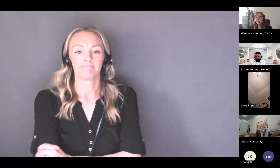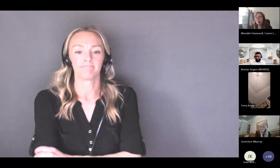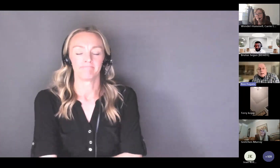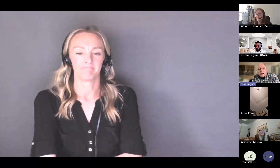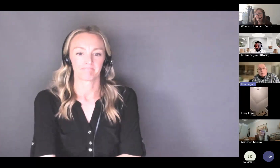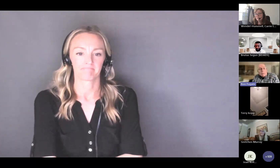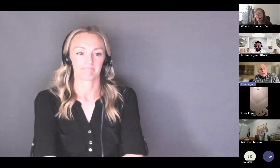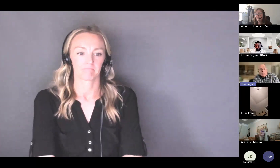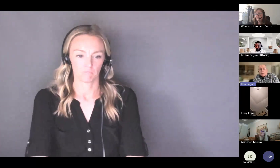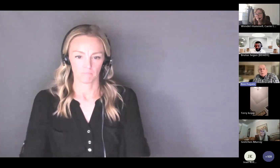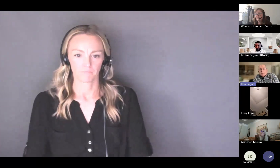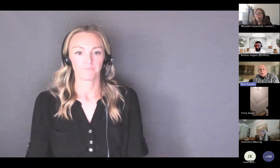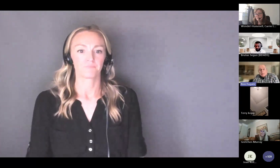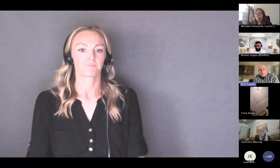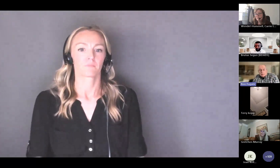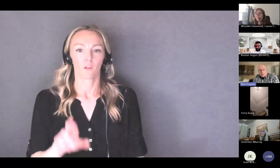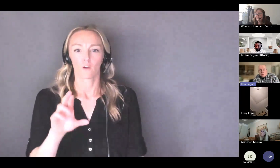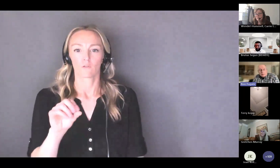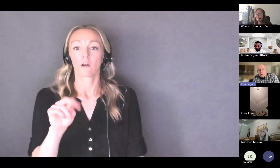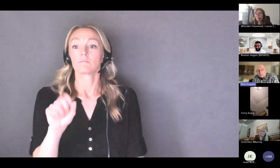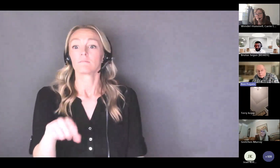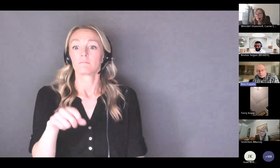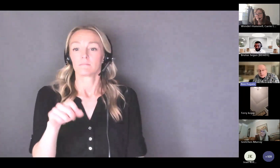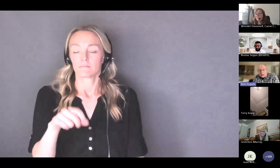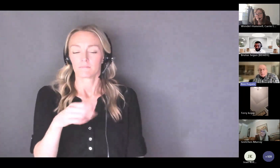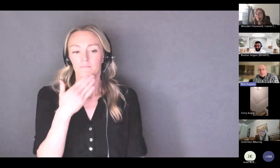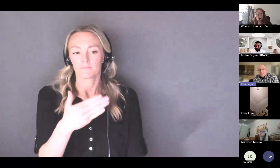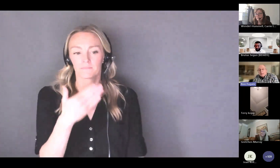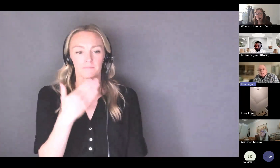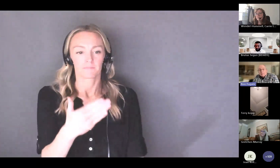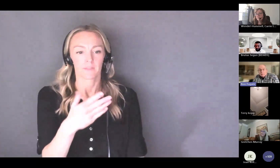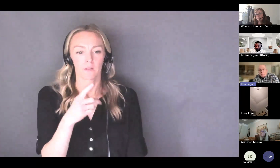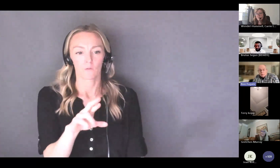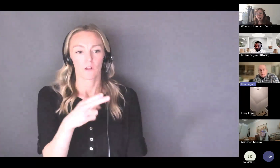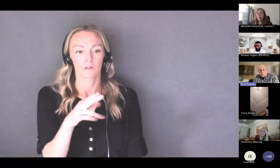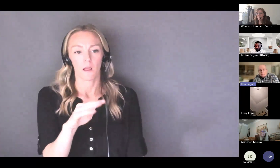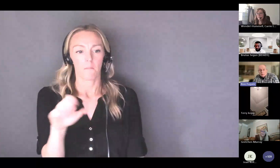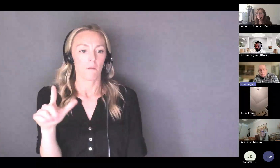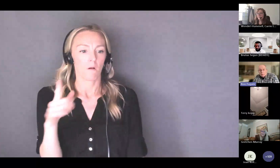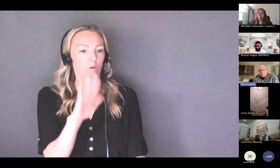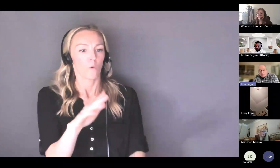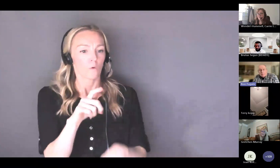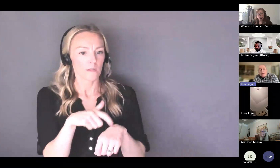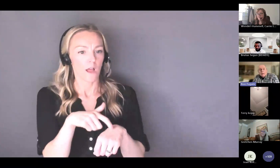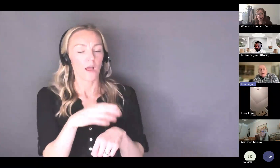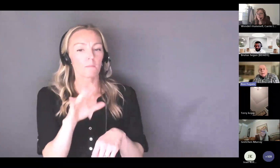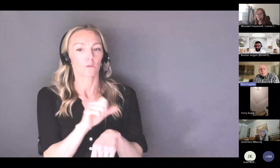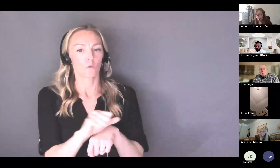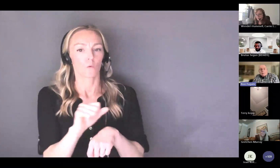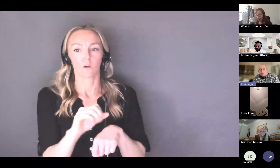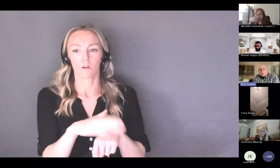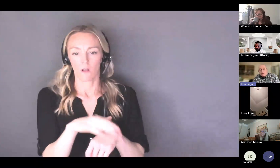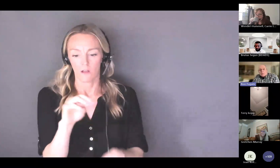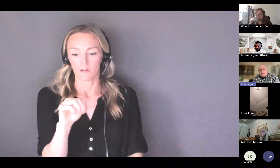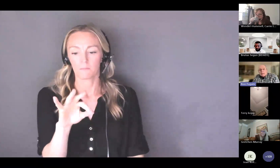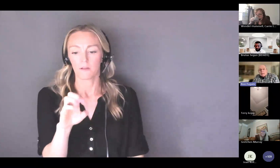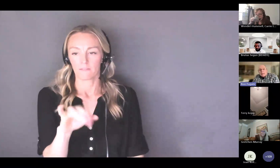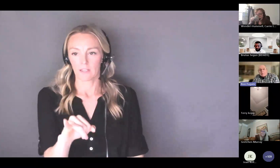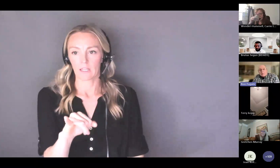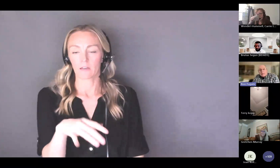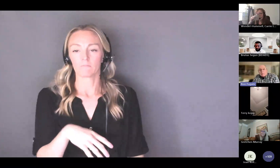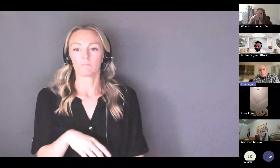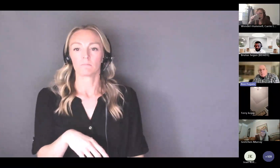Yes, I would be happy to. Thank you, Dr. Hummel, for your time tonight and for your work on the MIFI. It's been